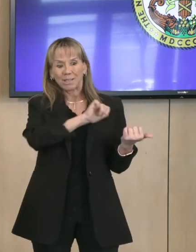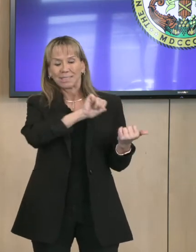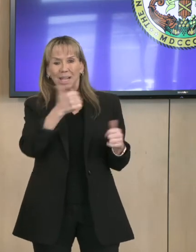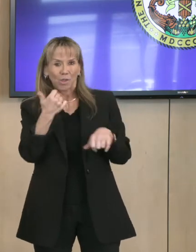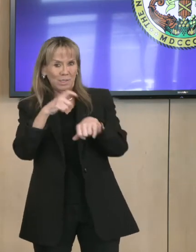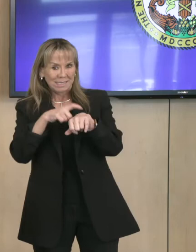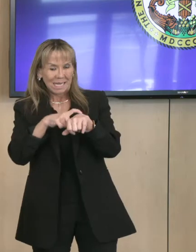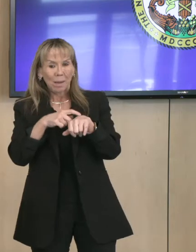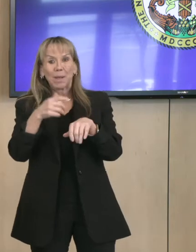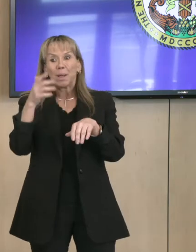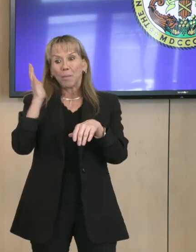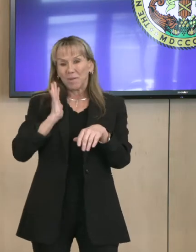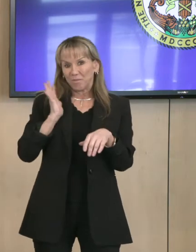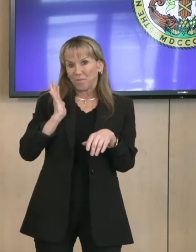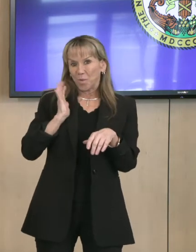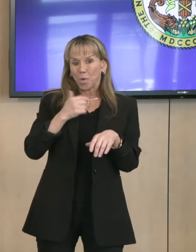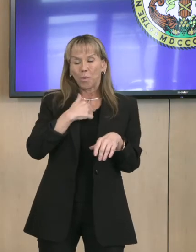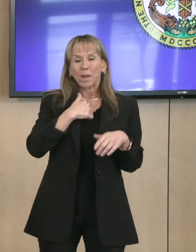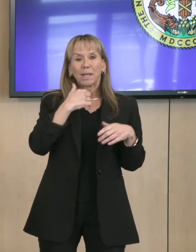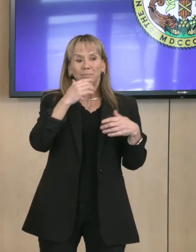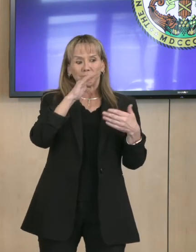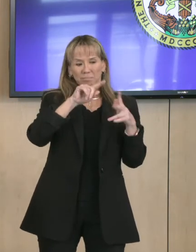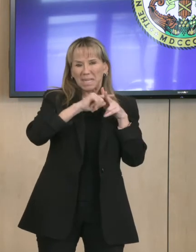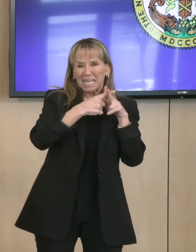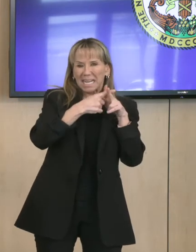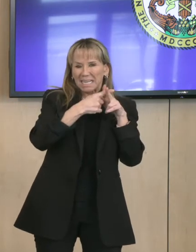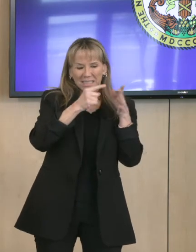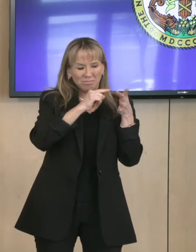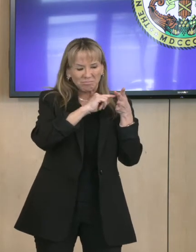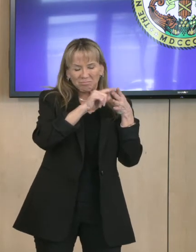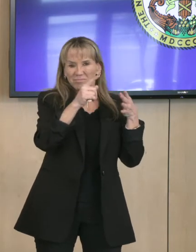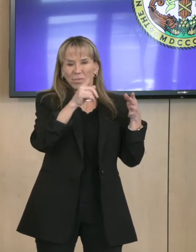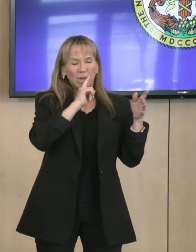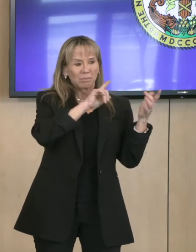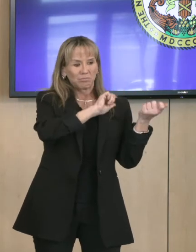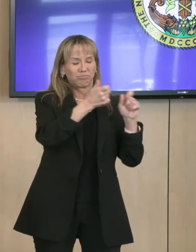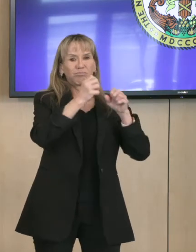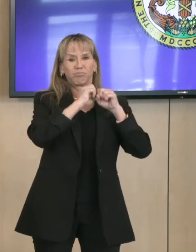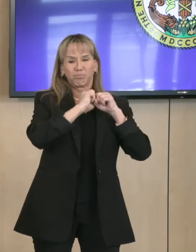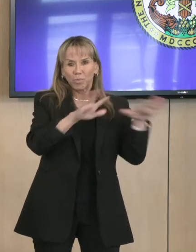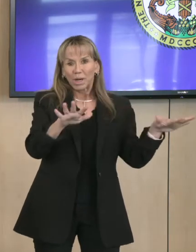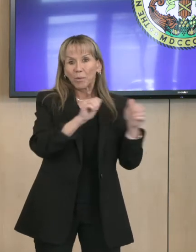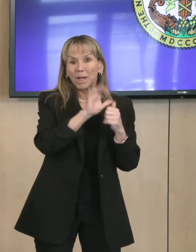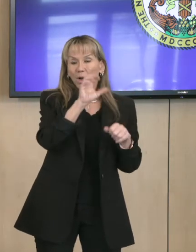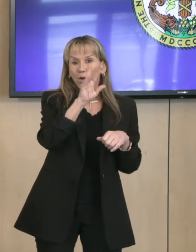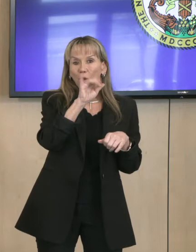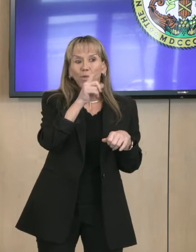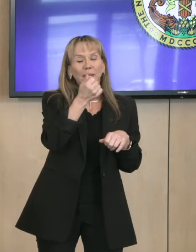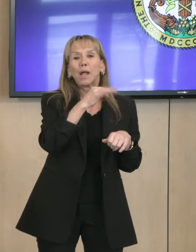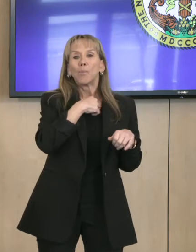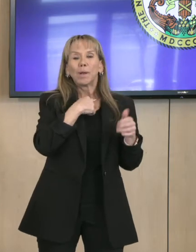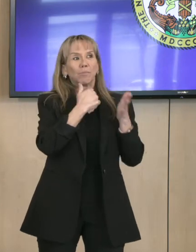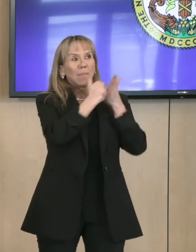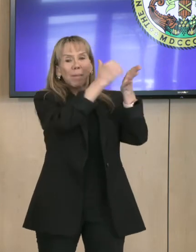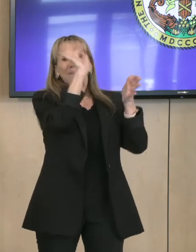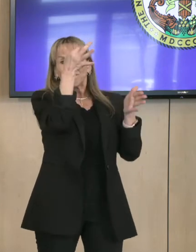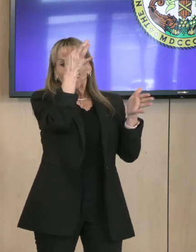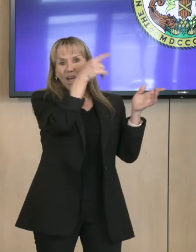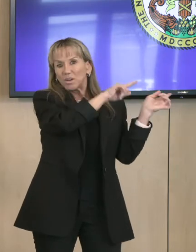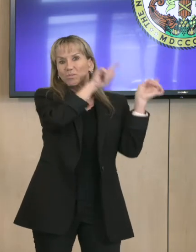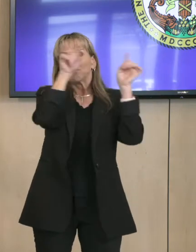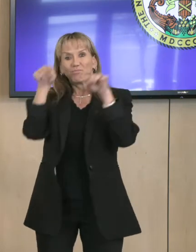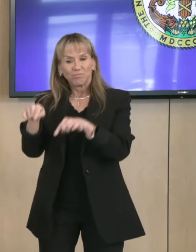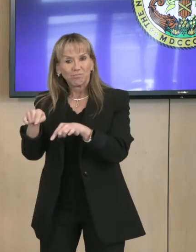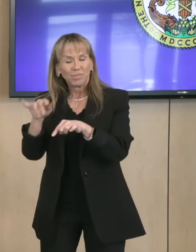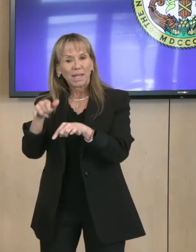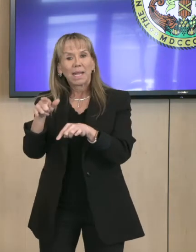were doing federal quarantine at the beginning of this evolution with COVID-19, and that was when we